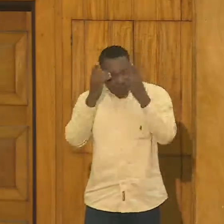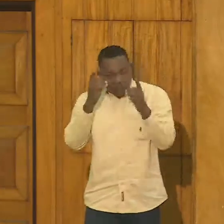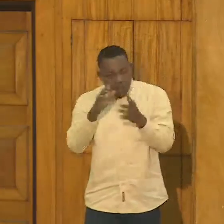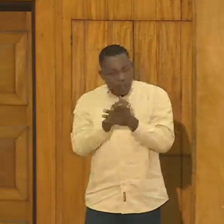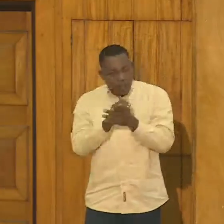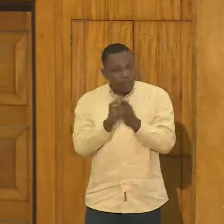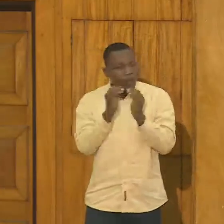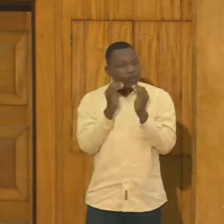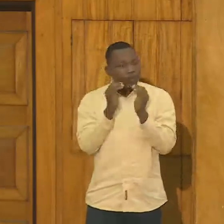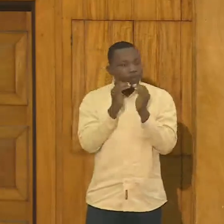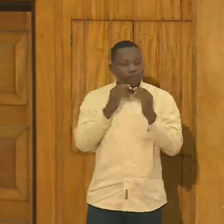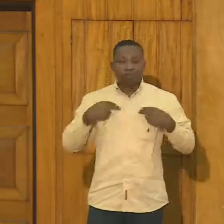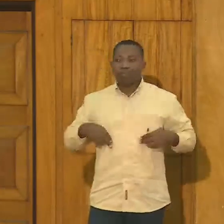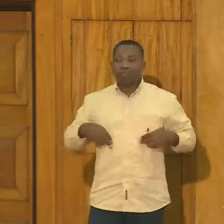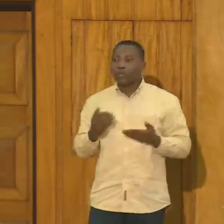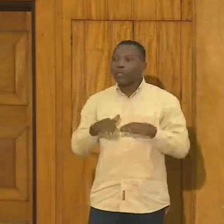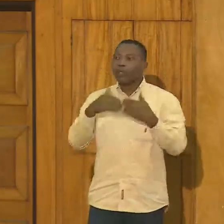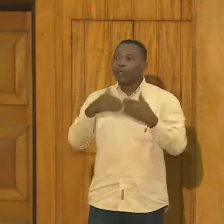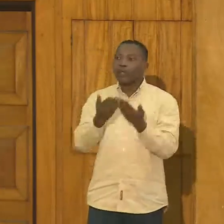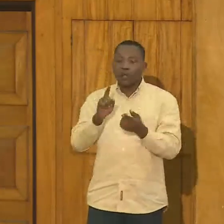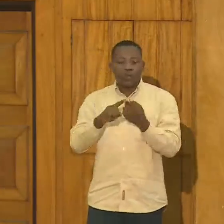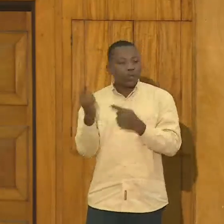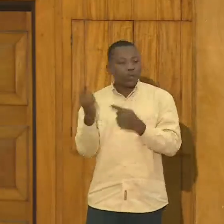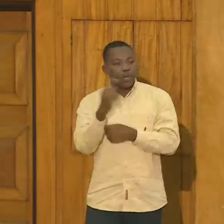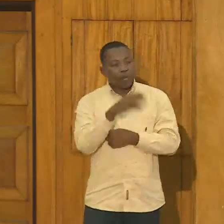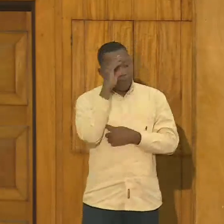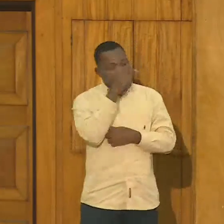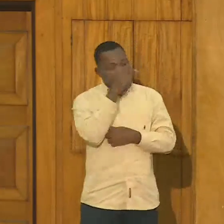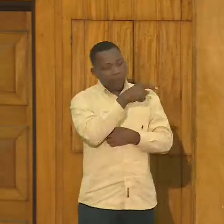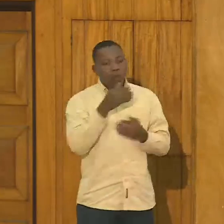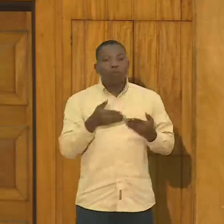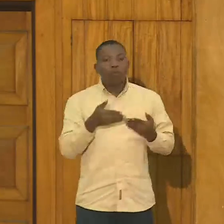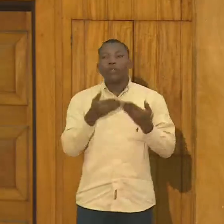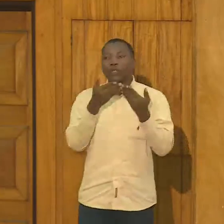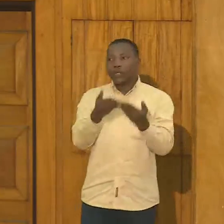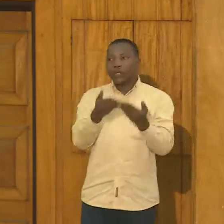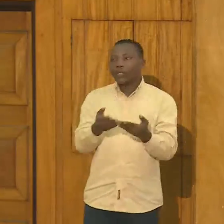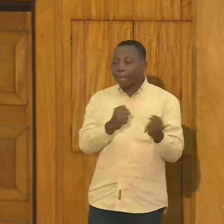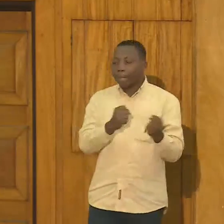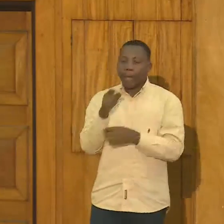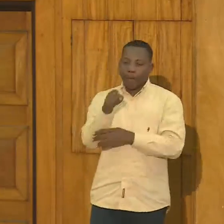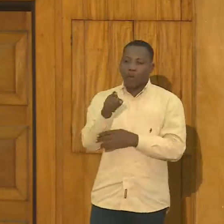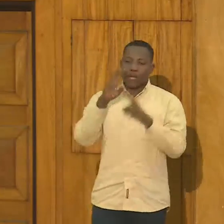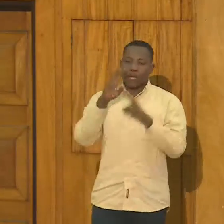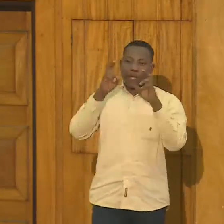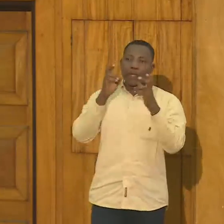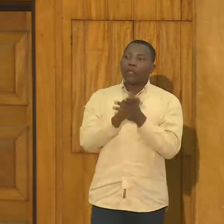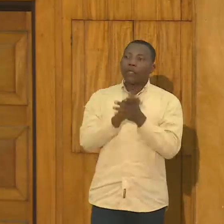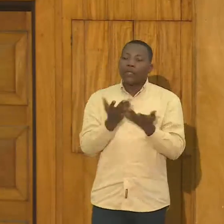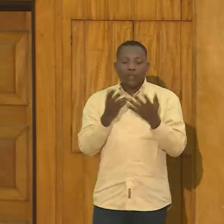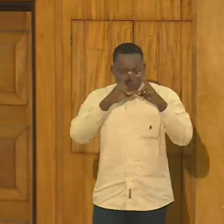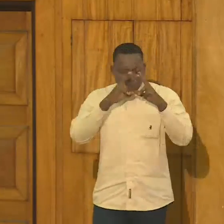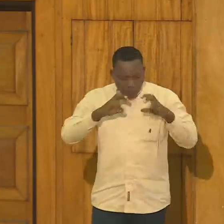healthcare delivery. Today, Uzochukwu will be presenting his abstract entitled "A Scoping Review of